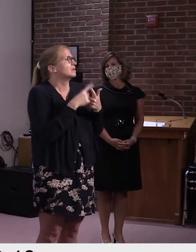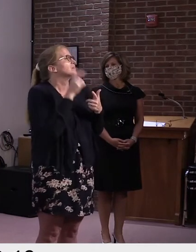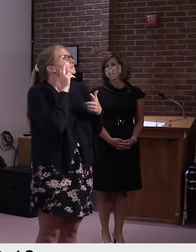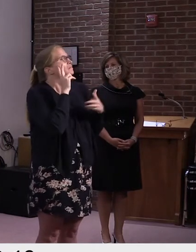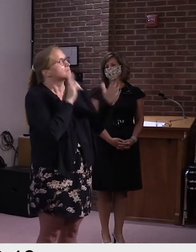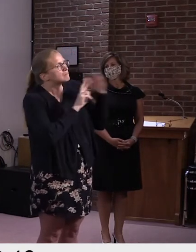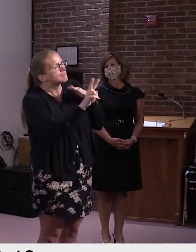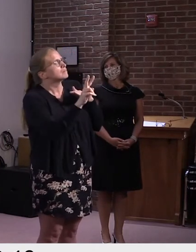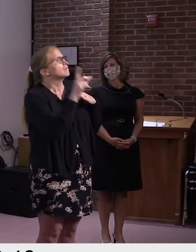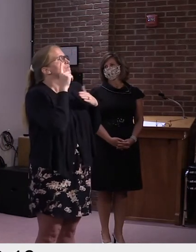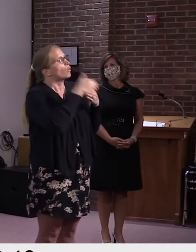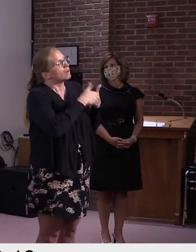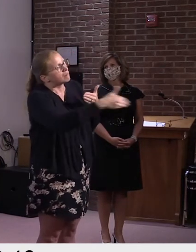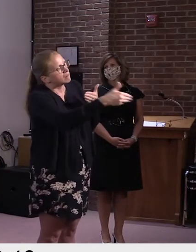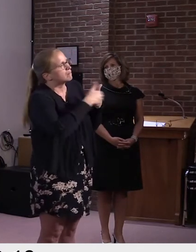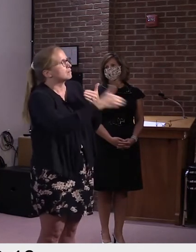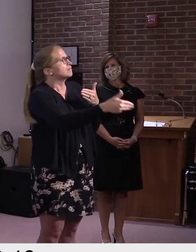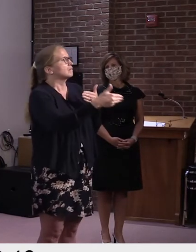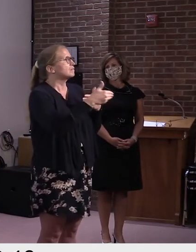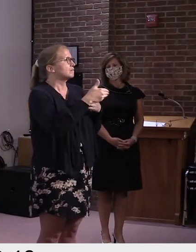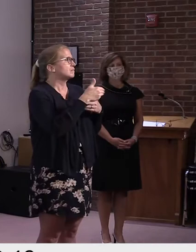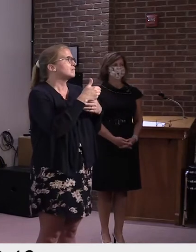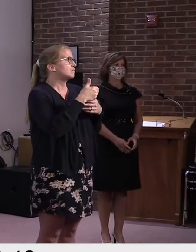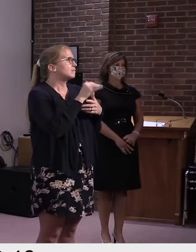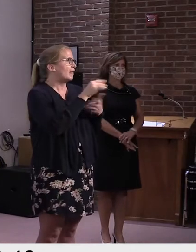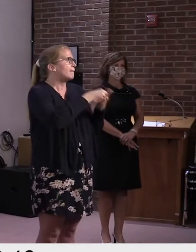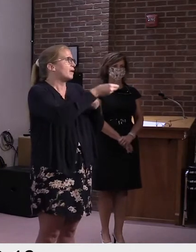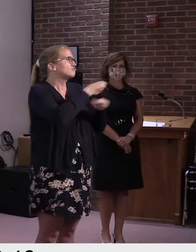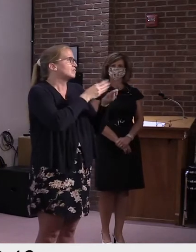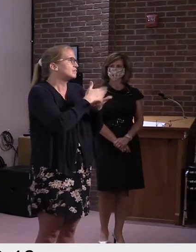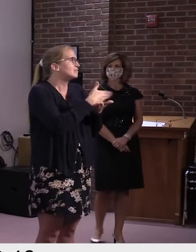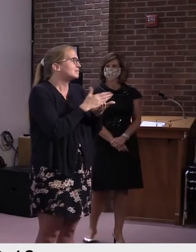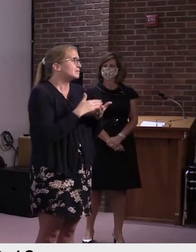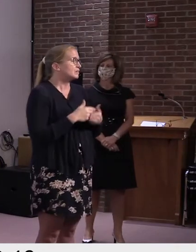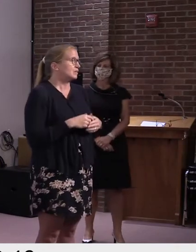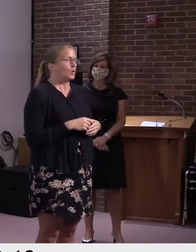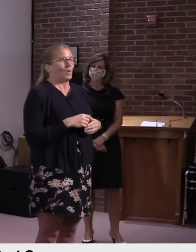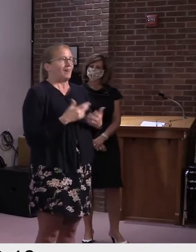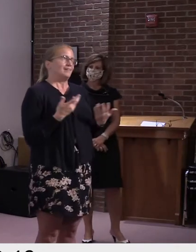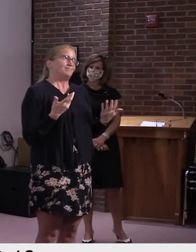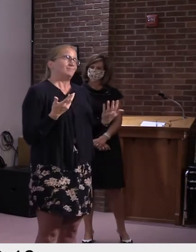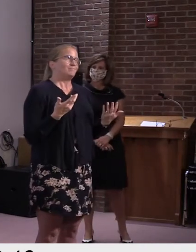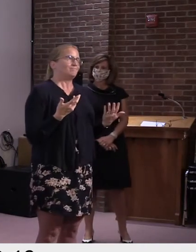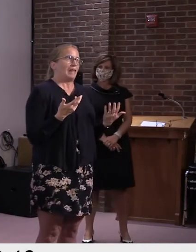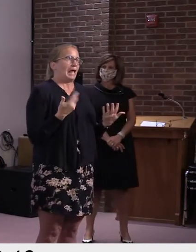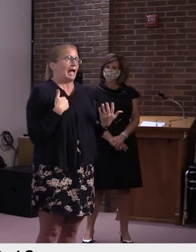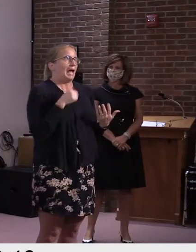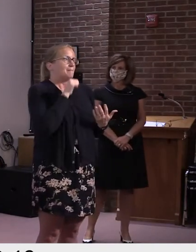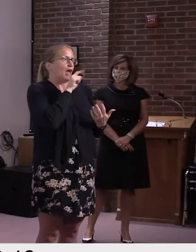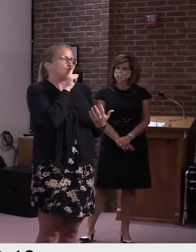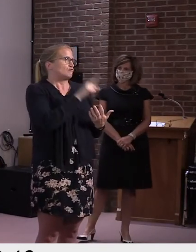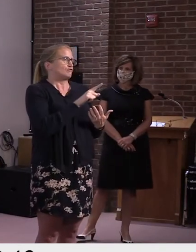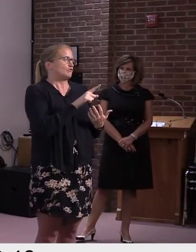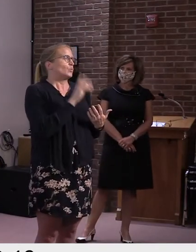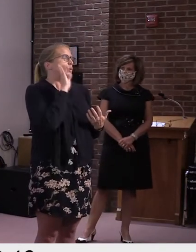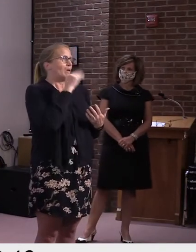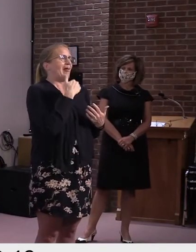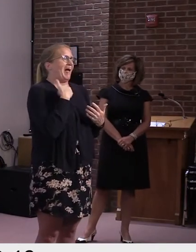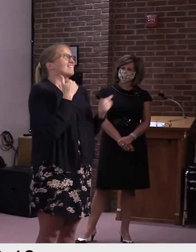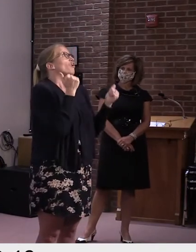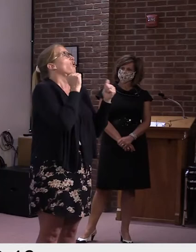the three quarters budget. Again, I'm not sure that we'll have all the numbers by the time they come back from their recess,